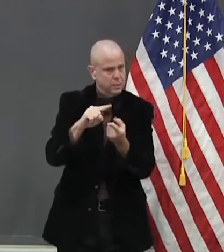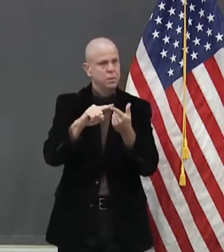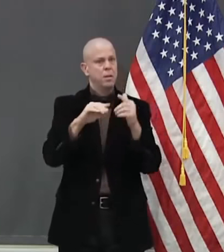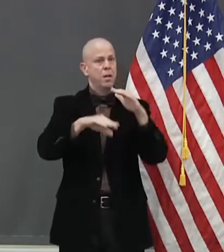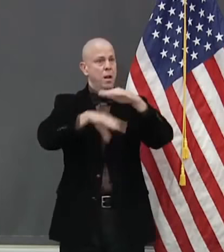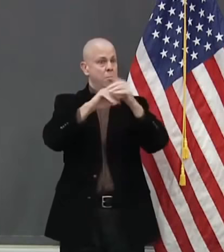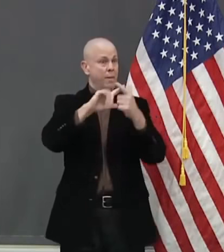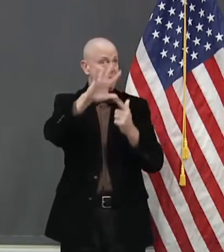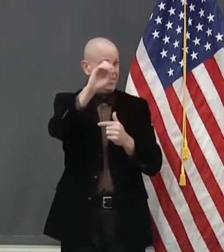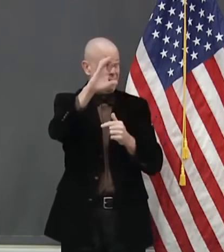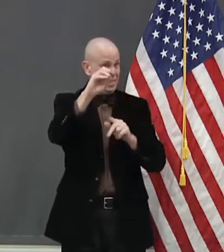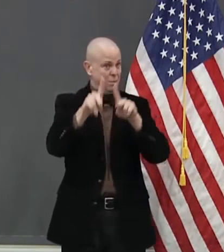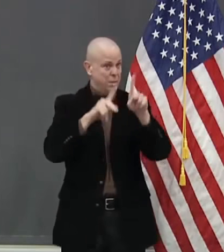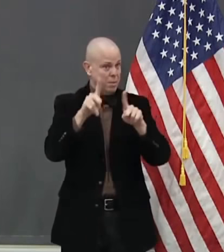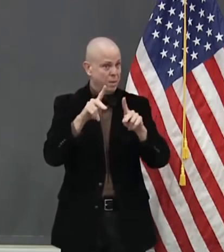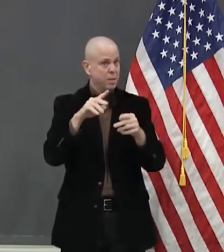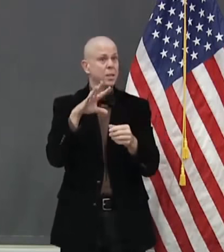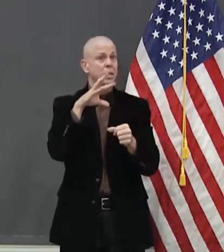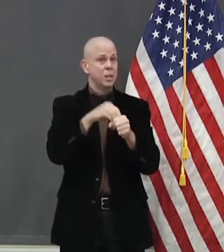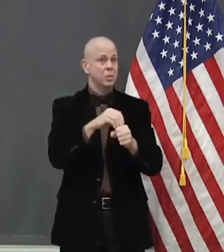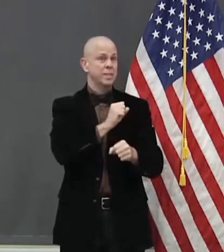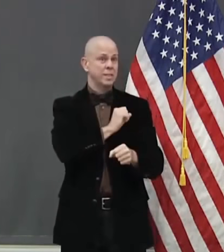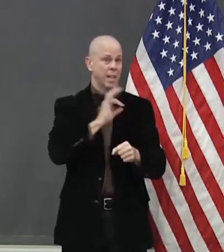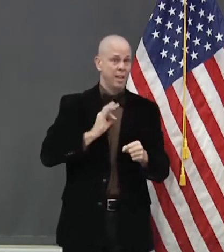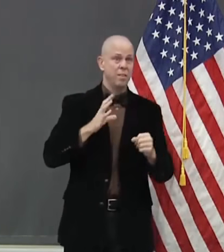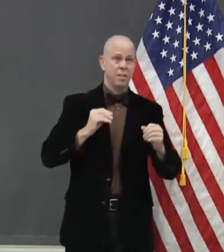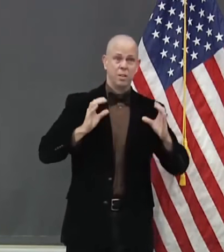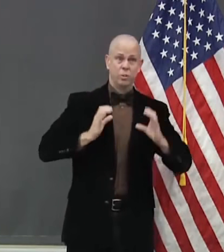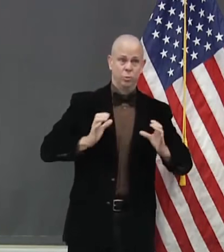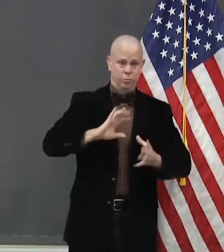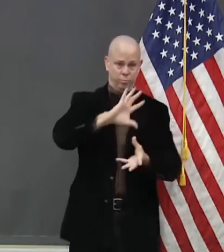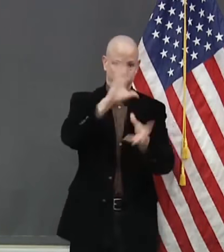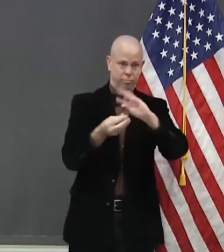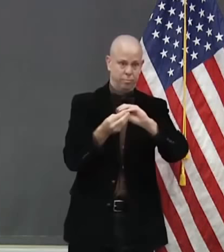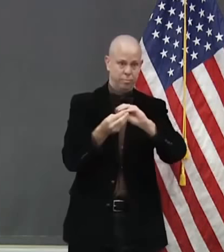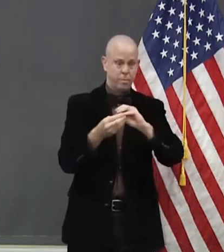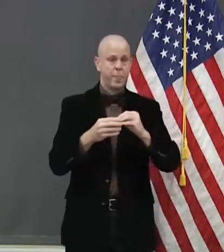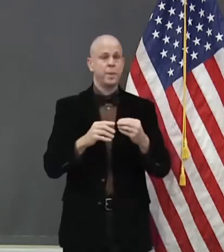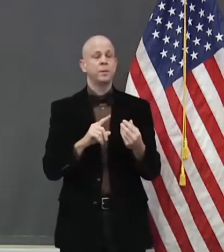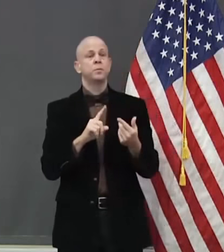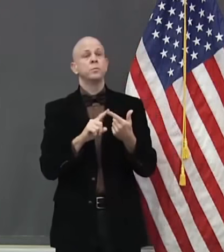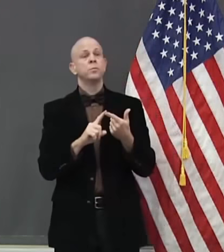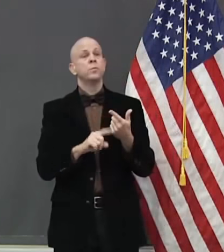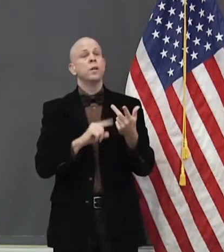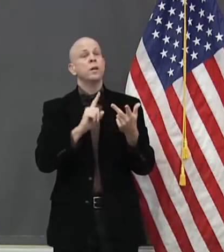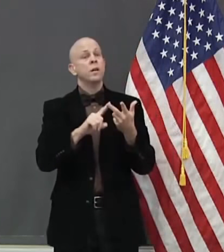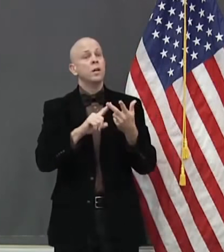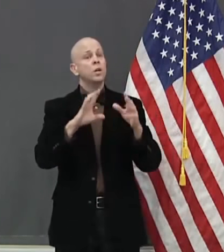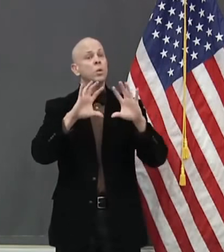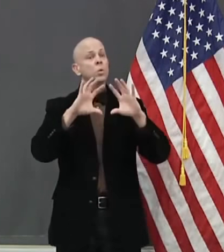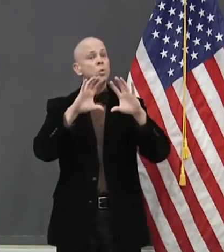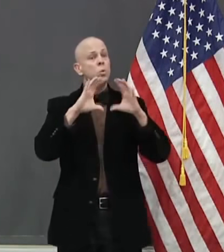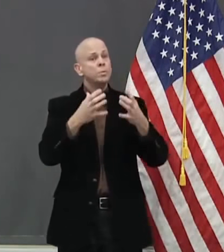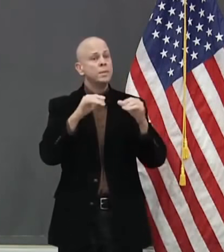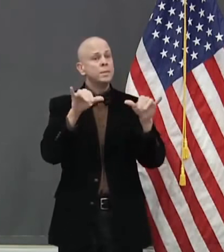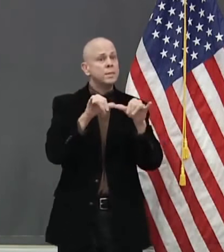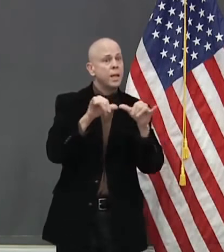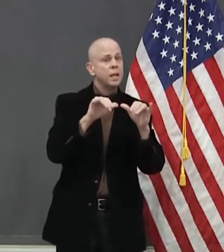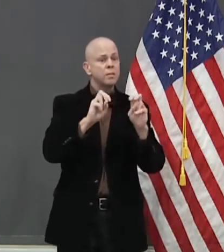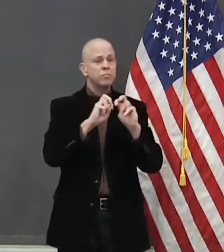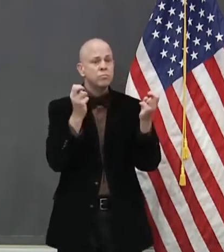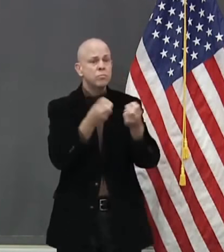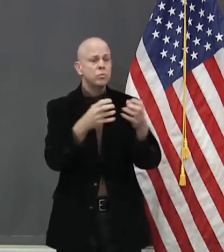and customers, and reducing group sizes that may be seated together to 6